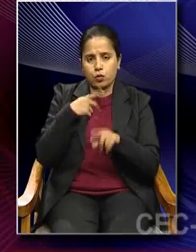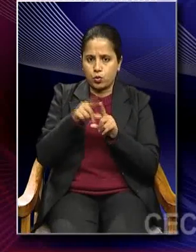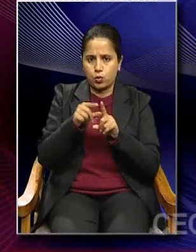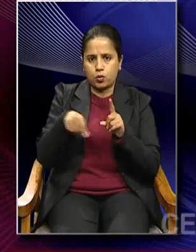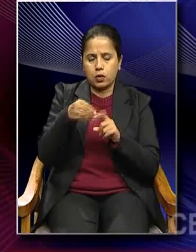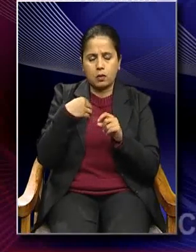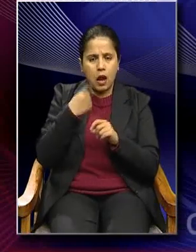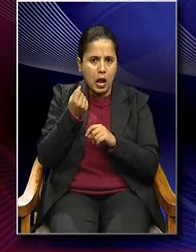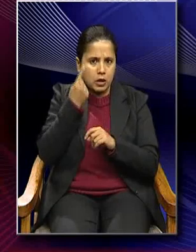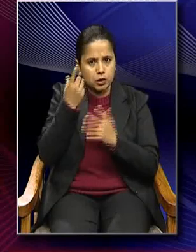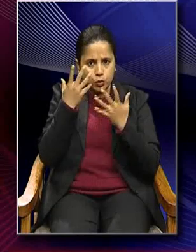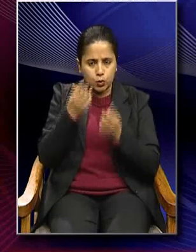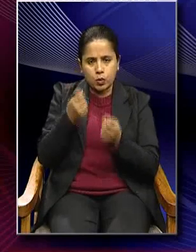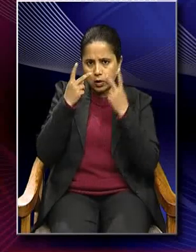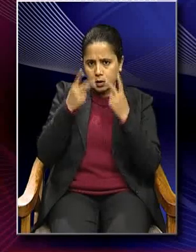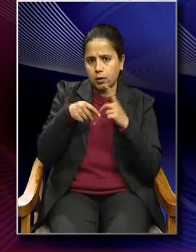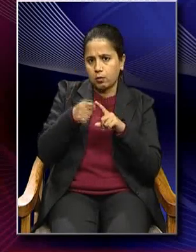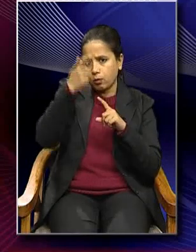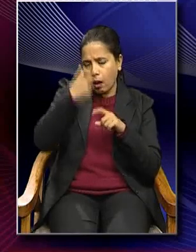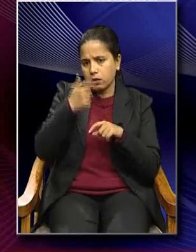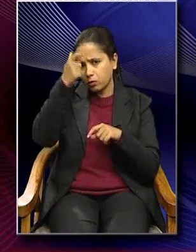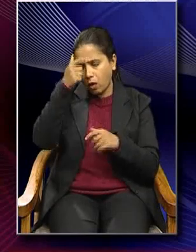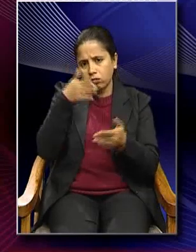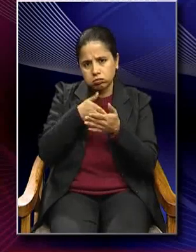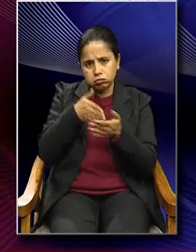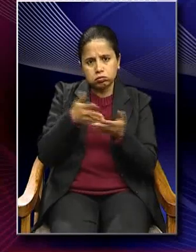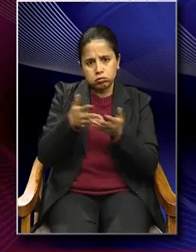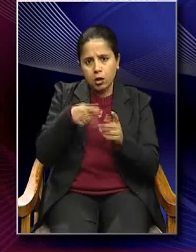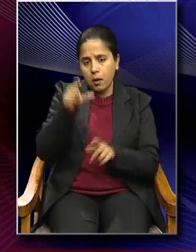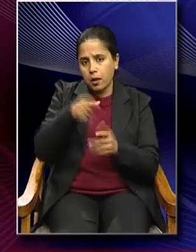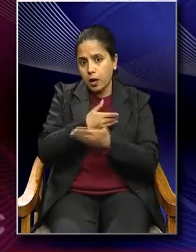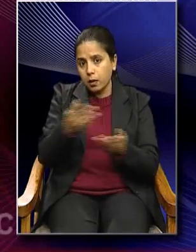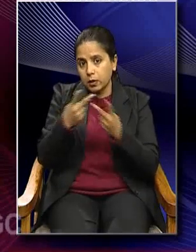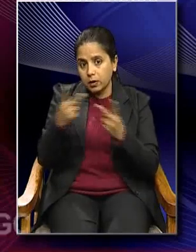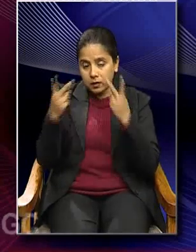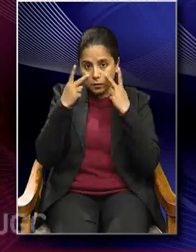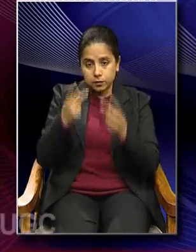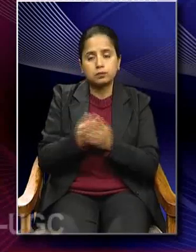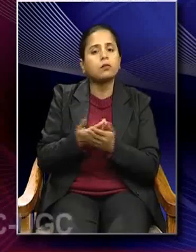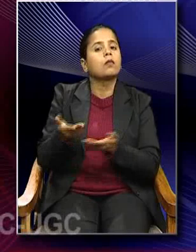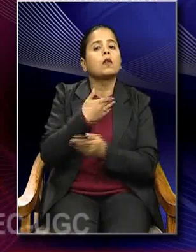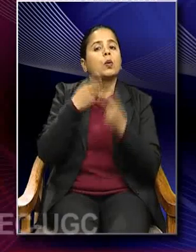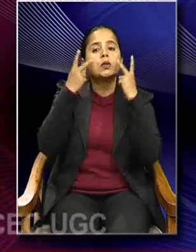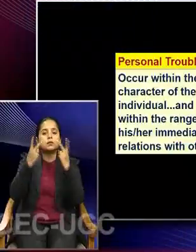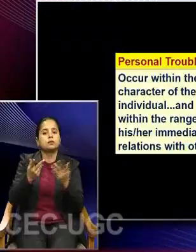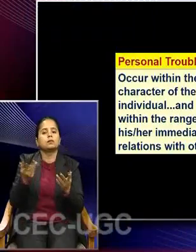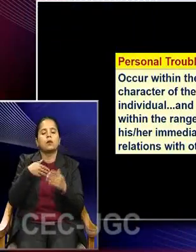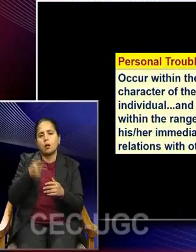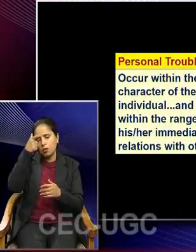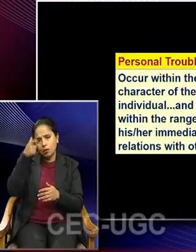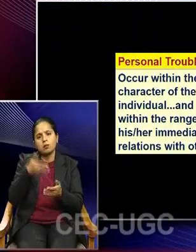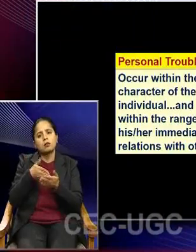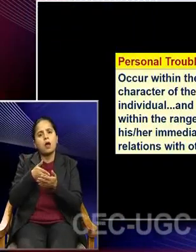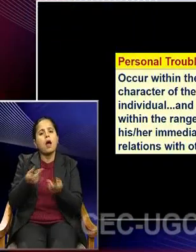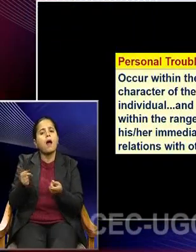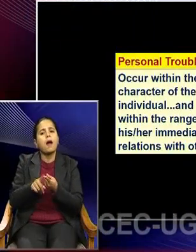an understanding of personal troubles and public issues, we see trouble occur